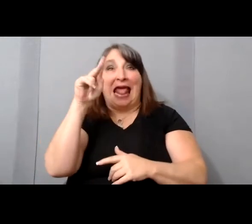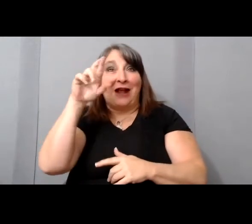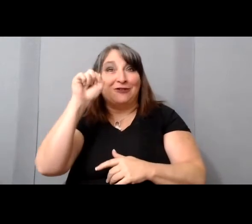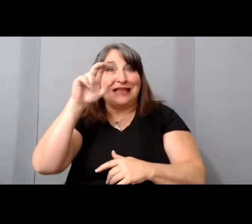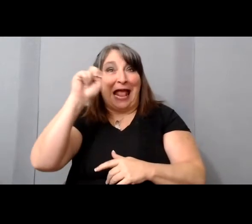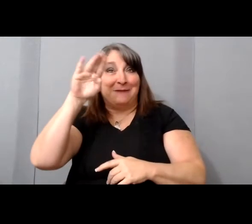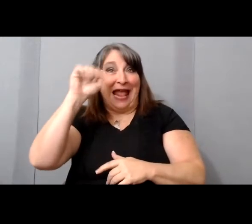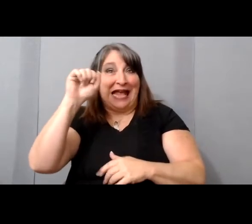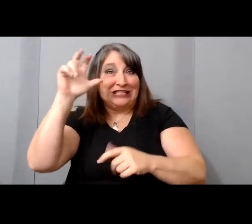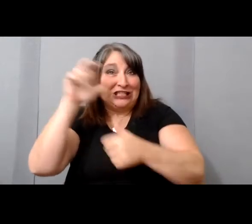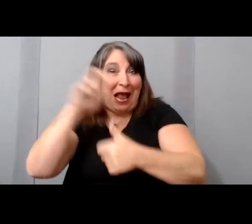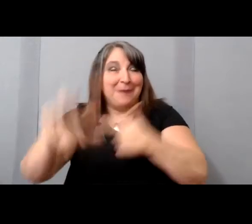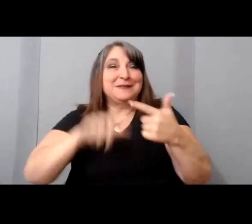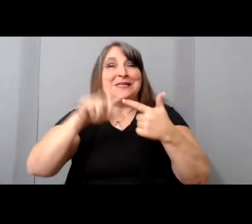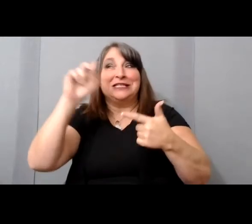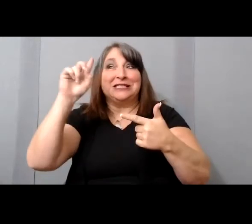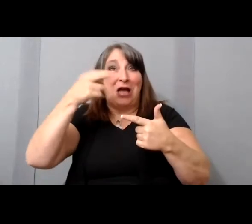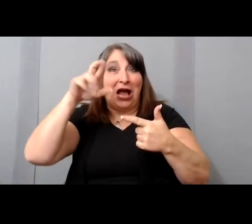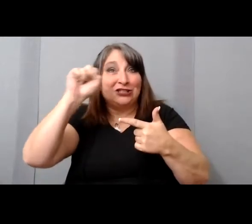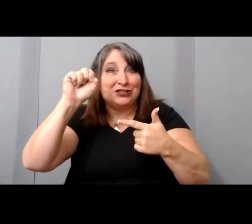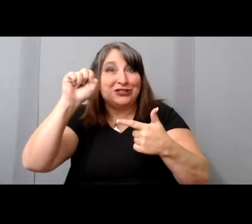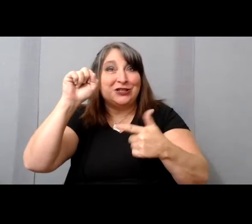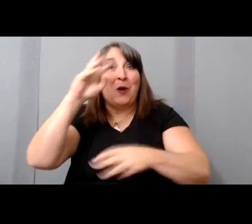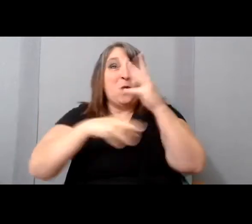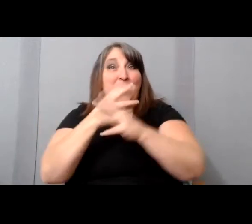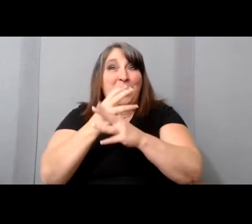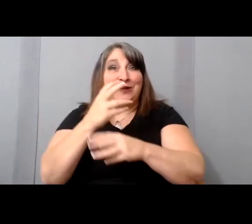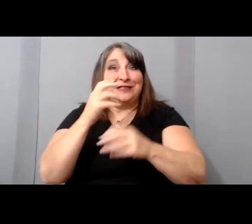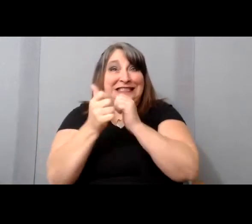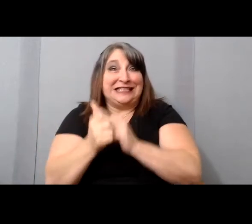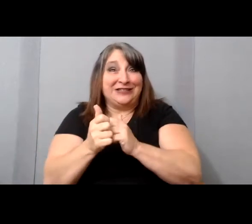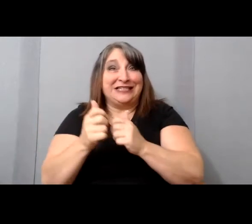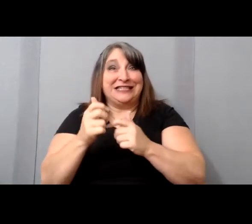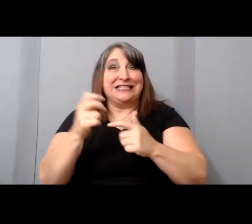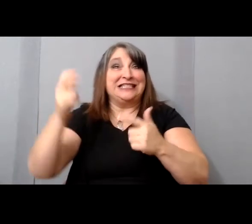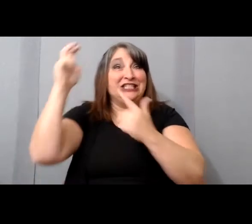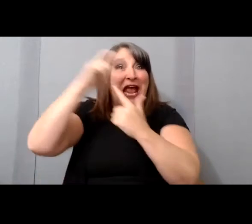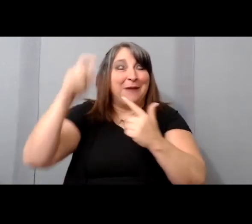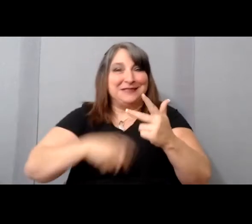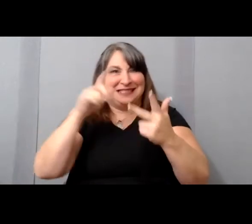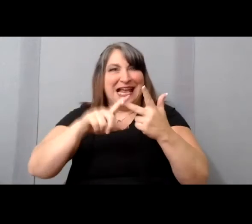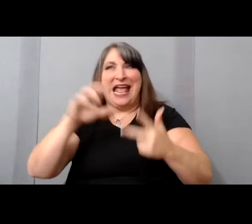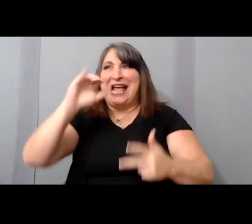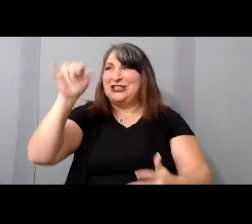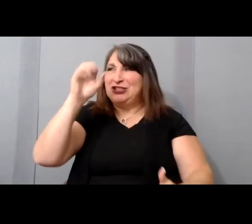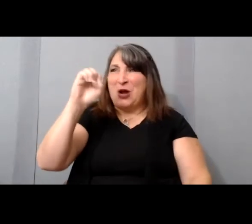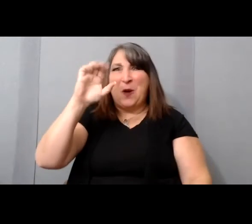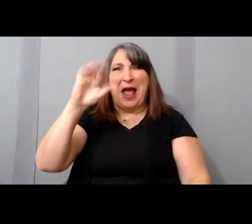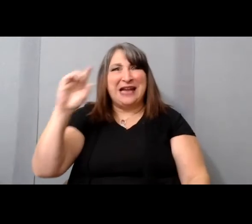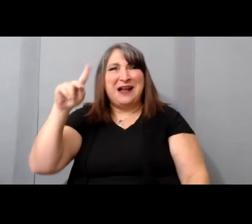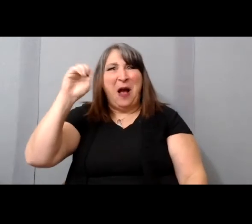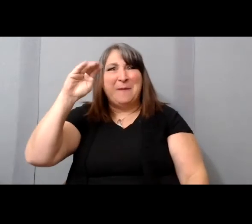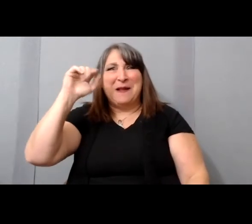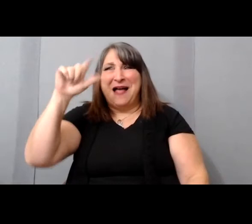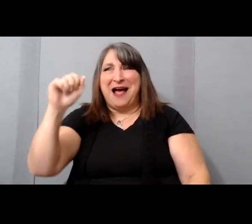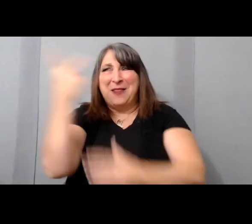champs. The Dodgers are the World Series champs. And oh yeah, Joe and Kamala won, which was huge. Joe and Kamala won